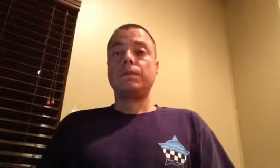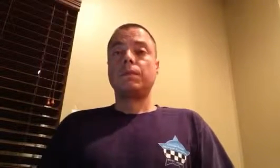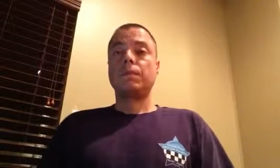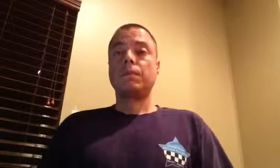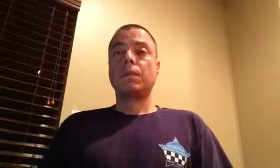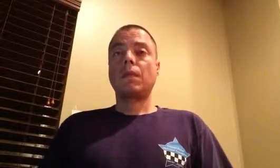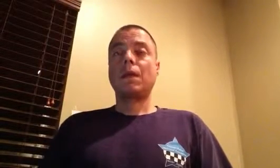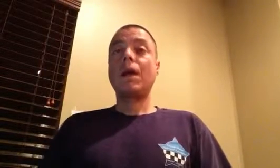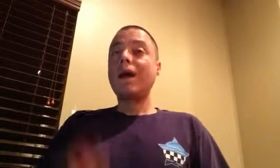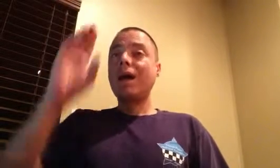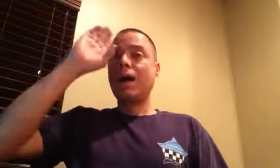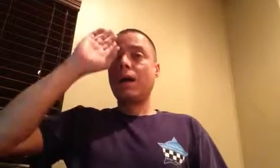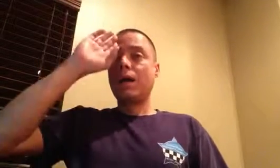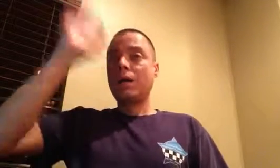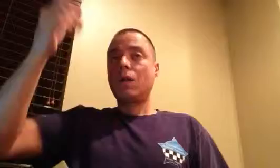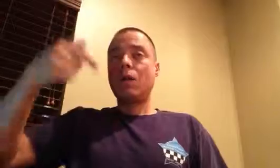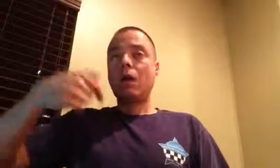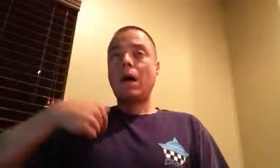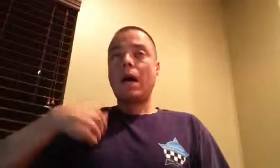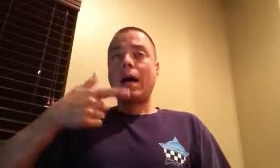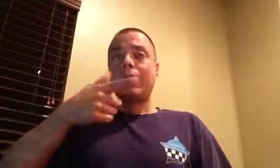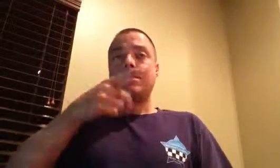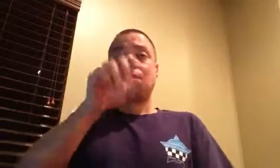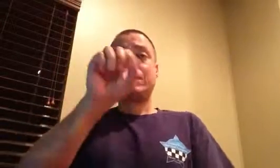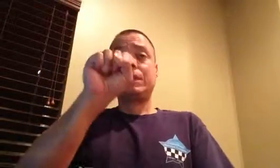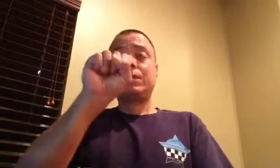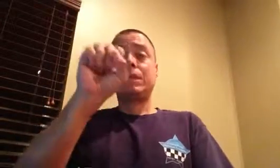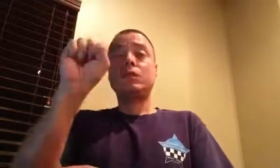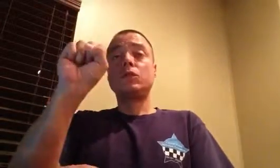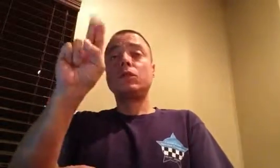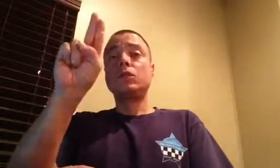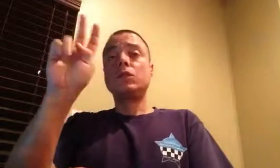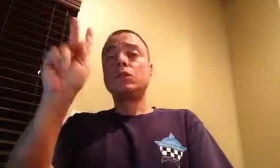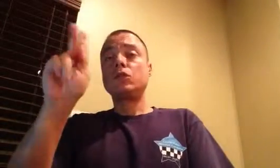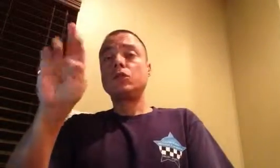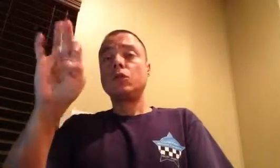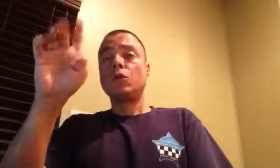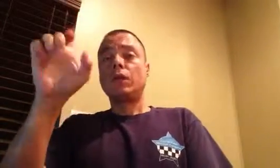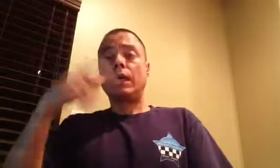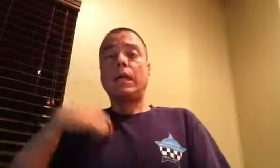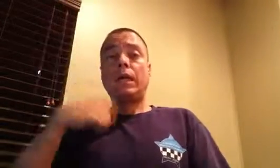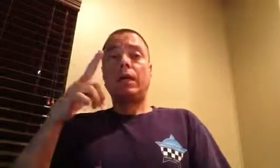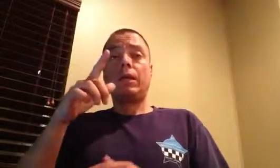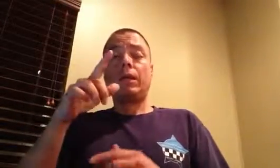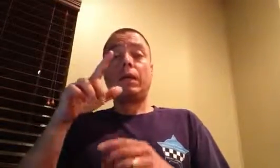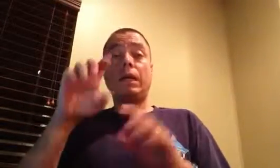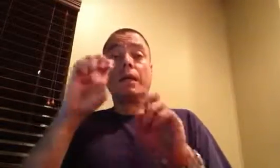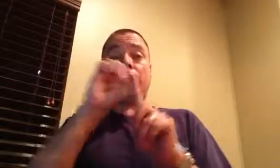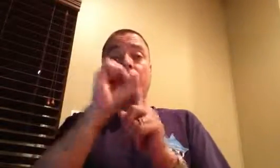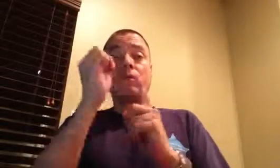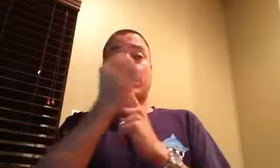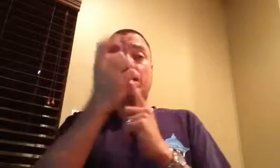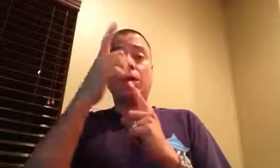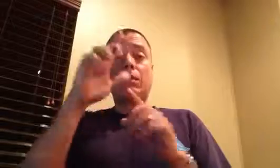Hello, I'm Severn Suzuki speaking for ECHO, the environmental children's organization. We're a group of 12 and 13